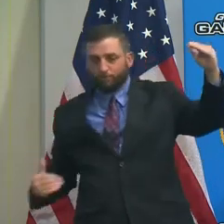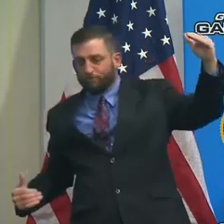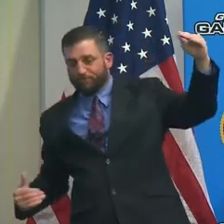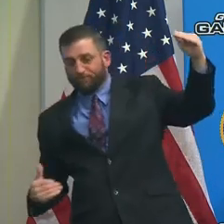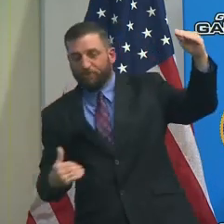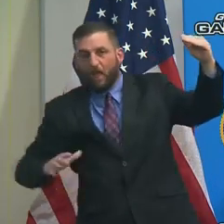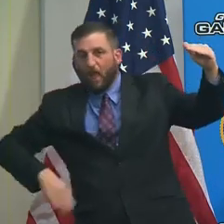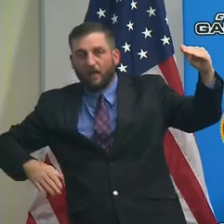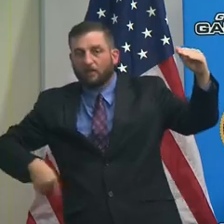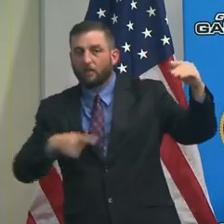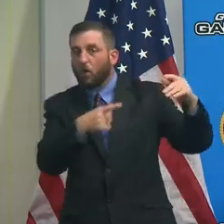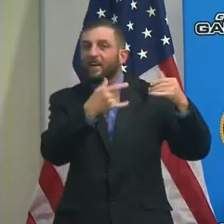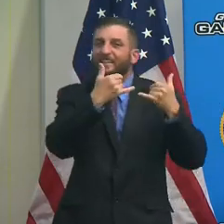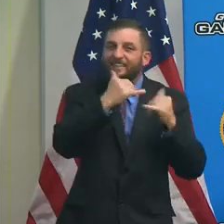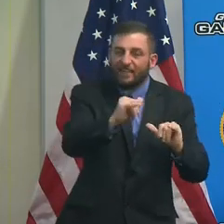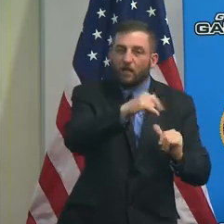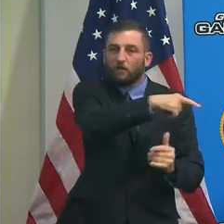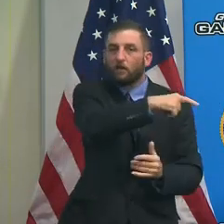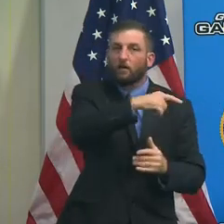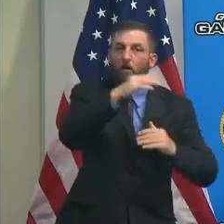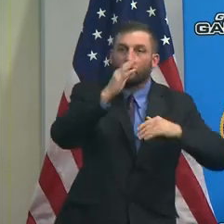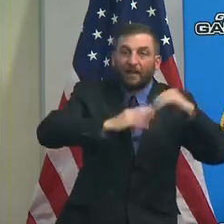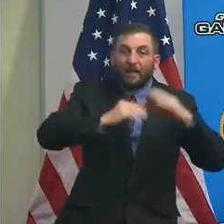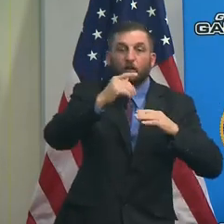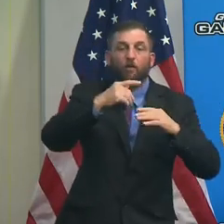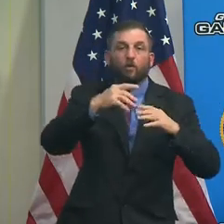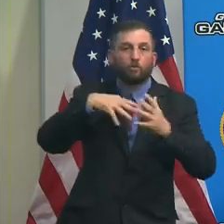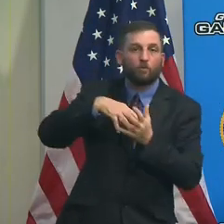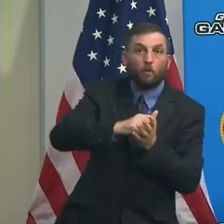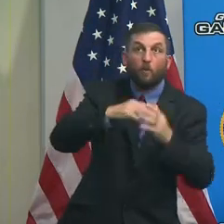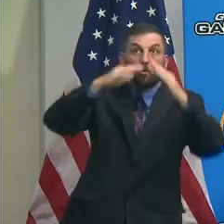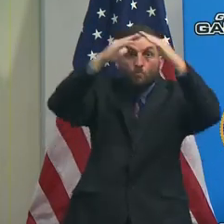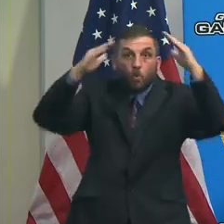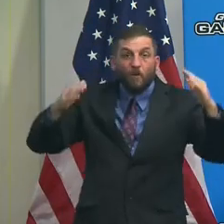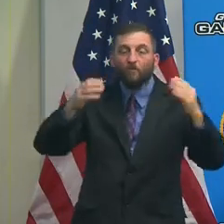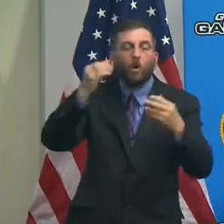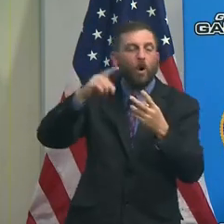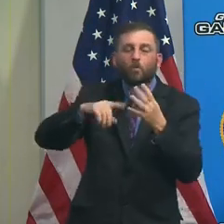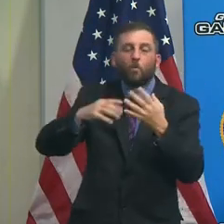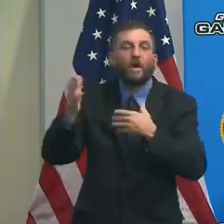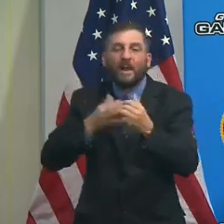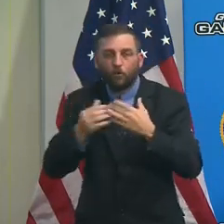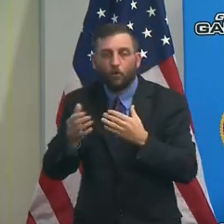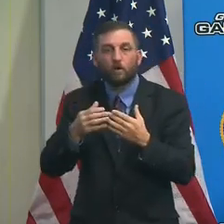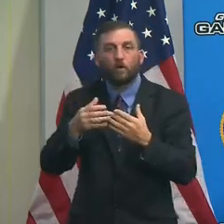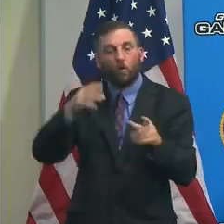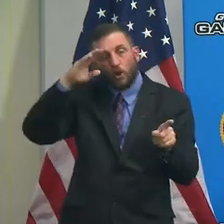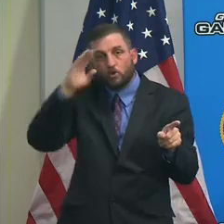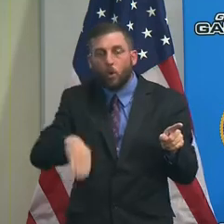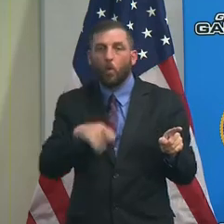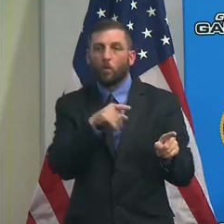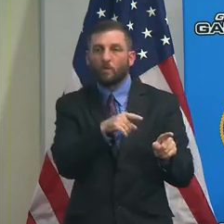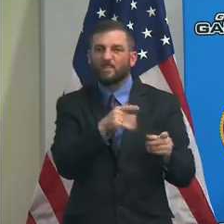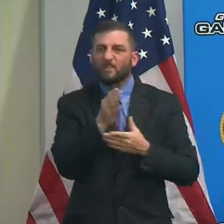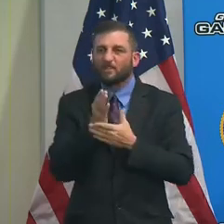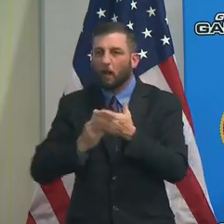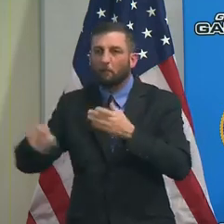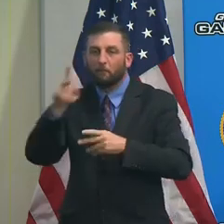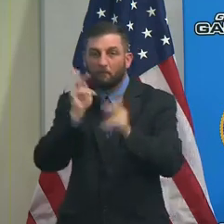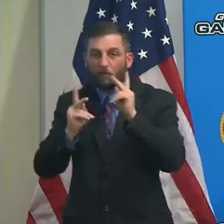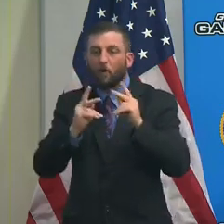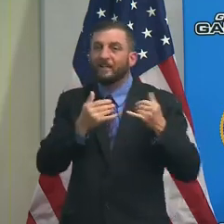we have structures that are still compromised, whether it's their roofs or otherwise. We know that some people are